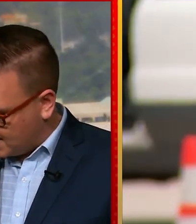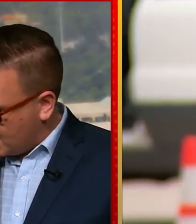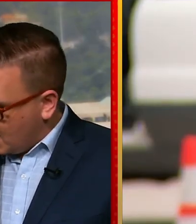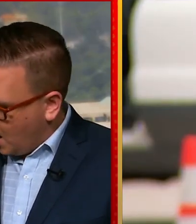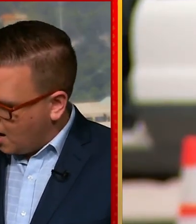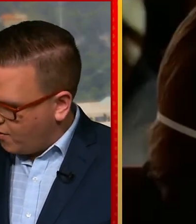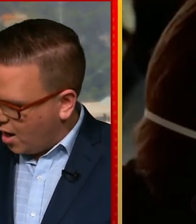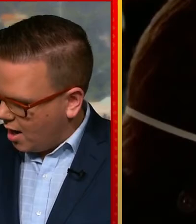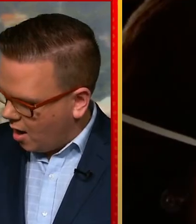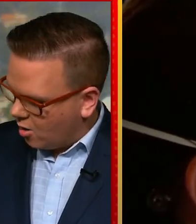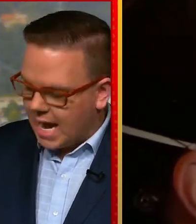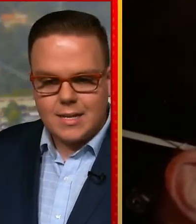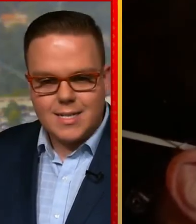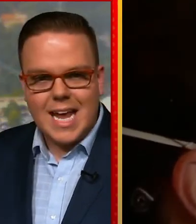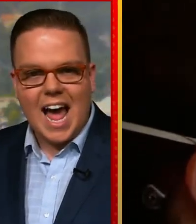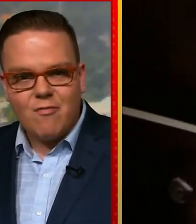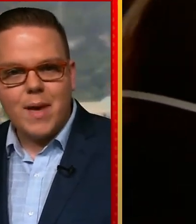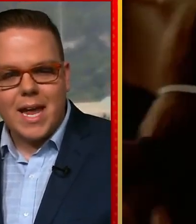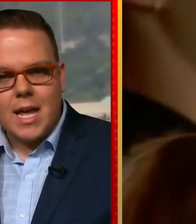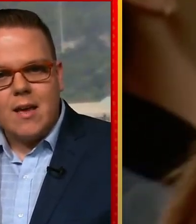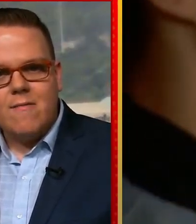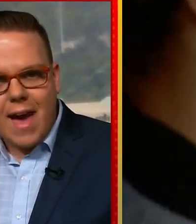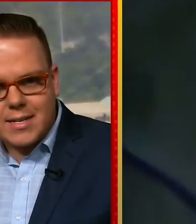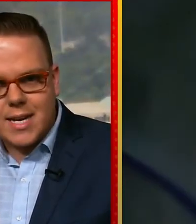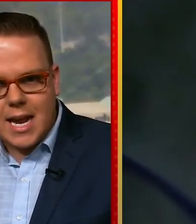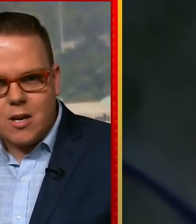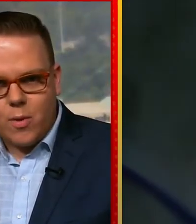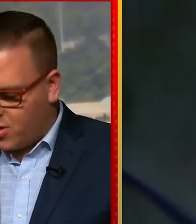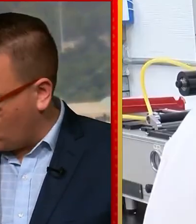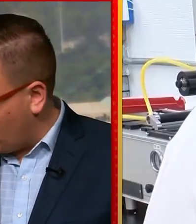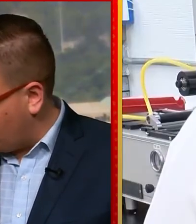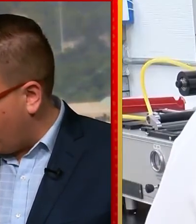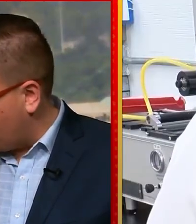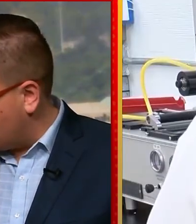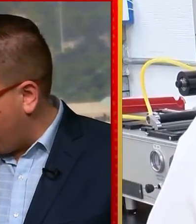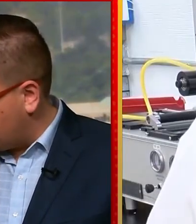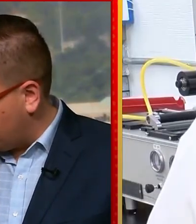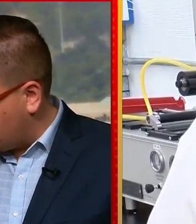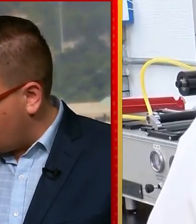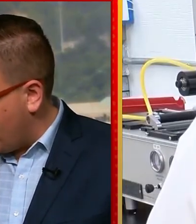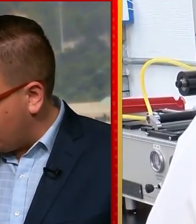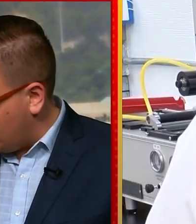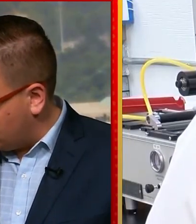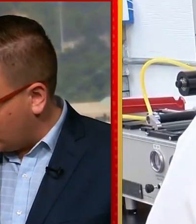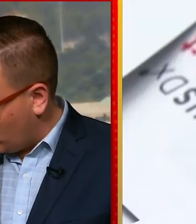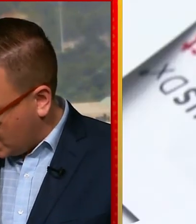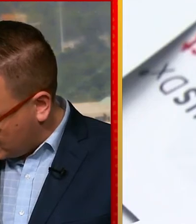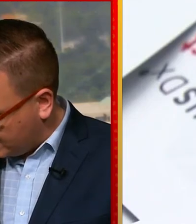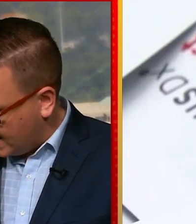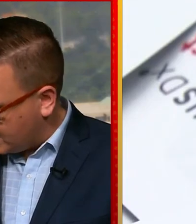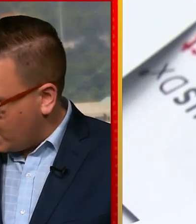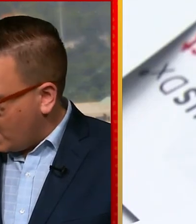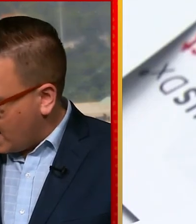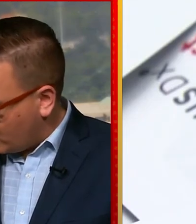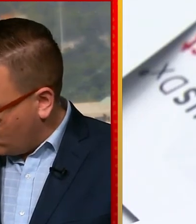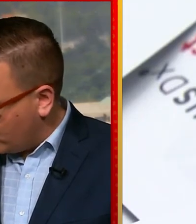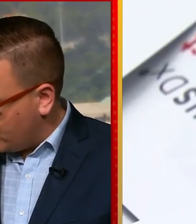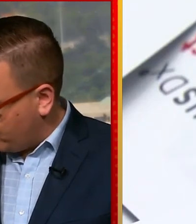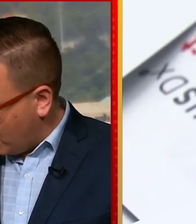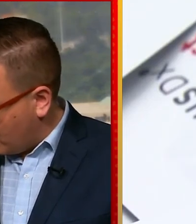12.8% of Arkansans have been vaccinated with the coronavirus vaccine. So that is what he says